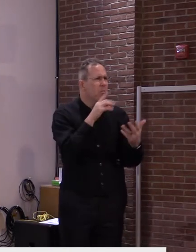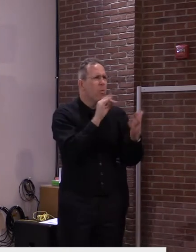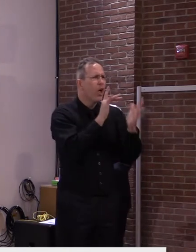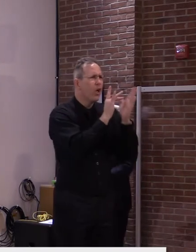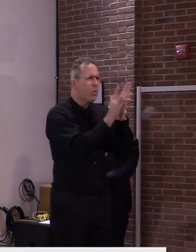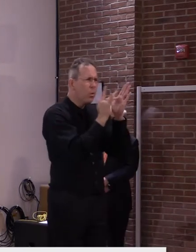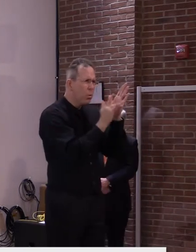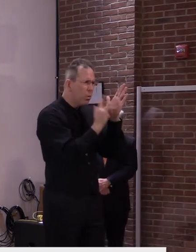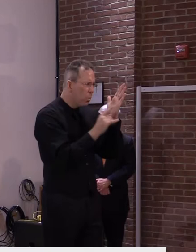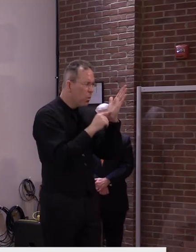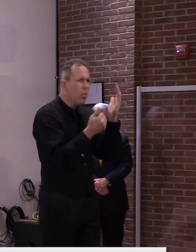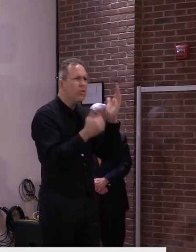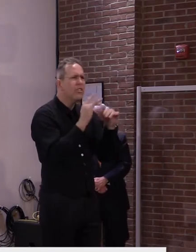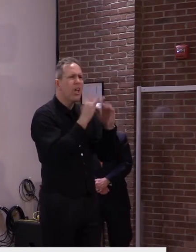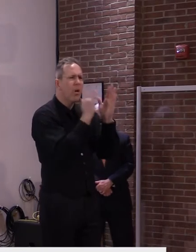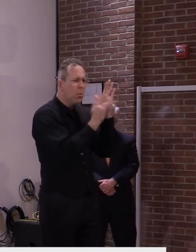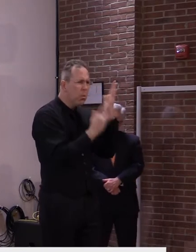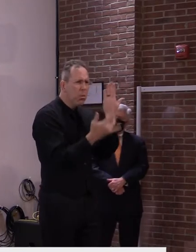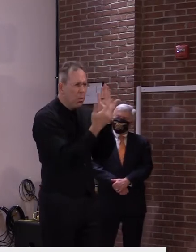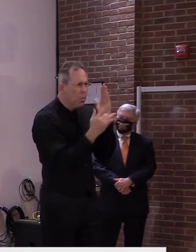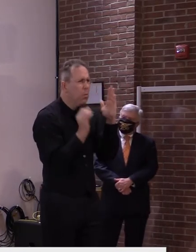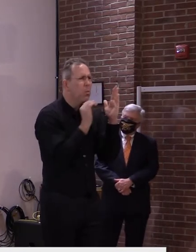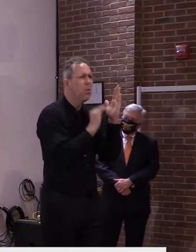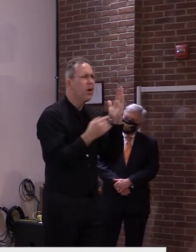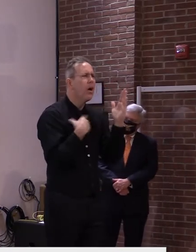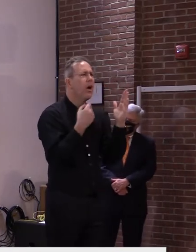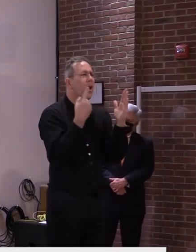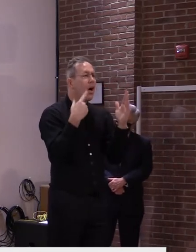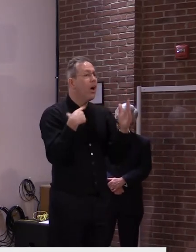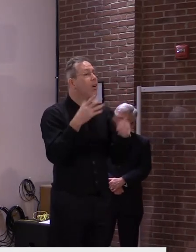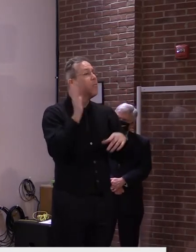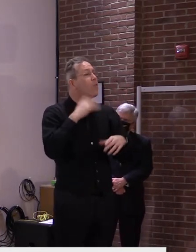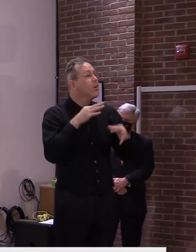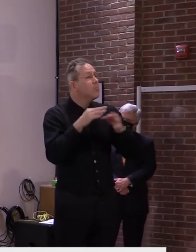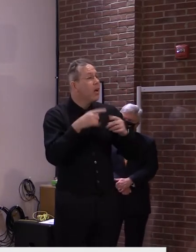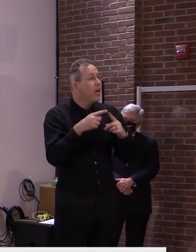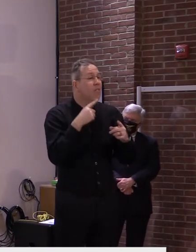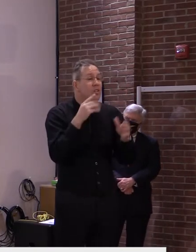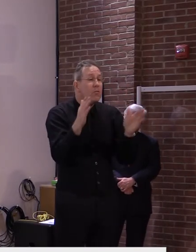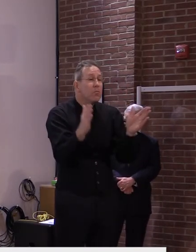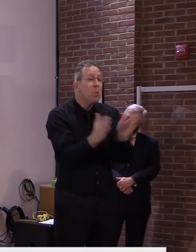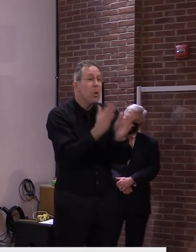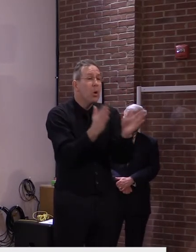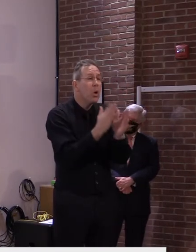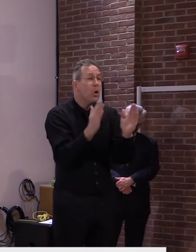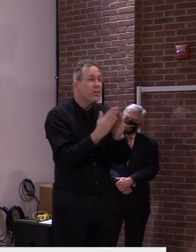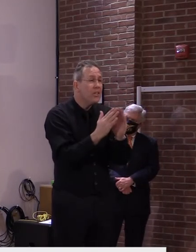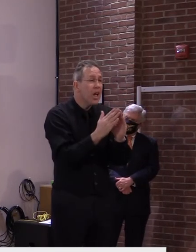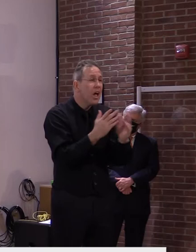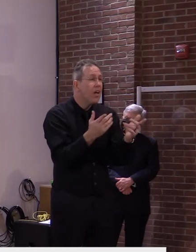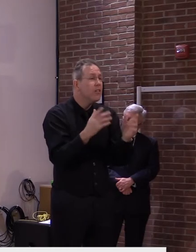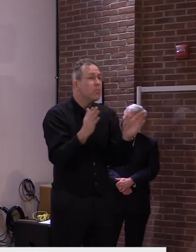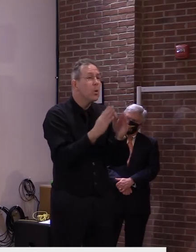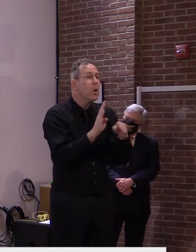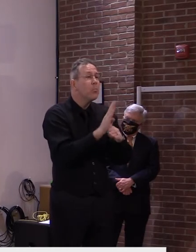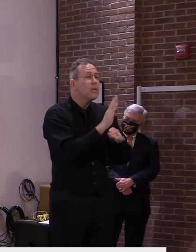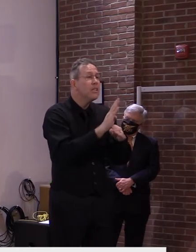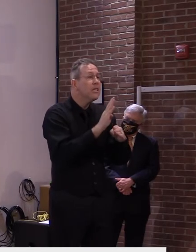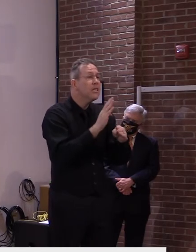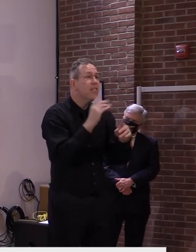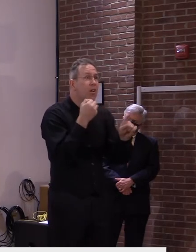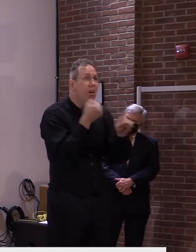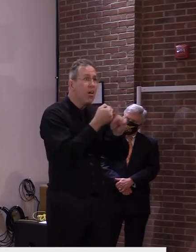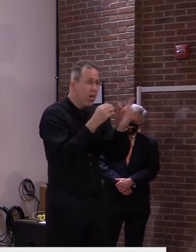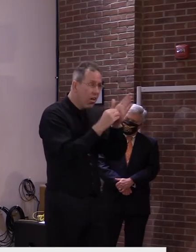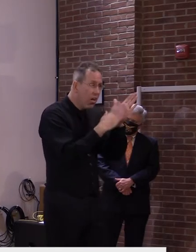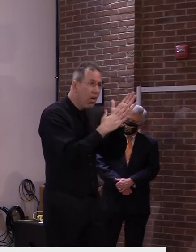of potential violations of personal and patient confidentiality. So it has to do with the size of